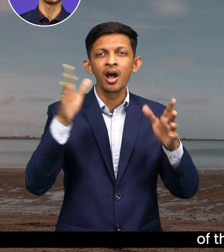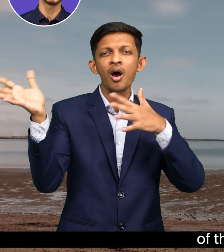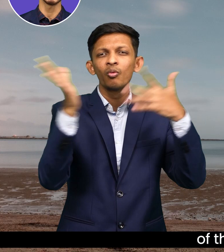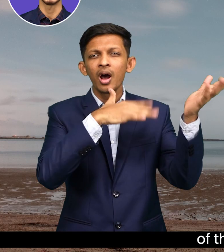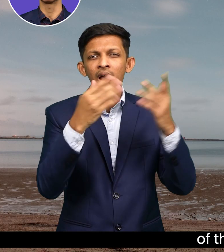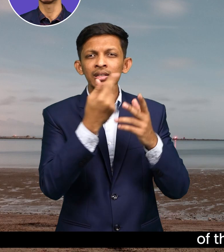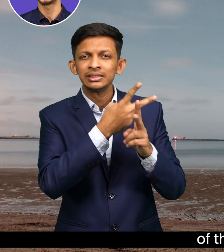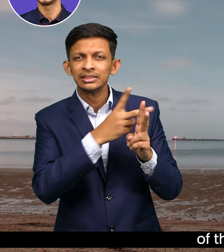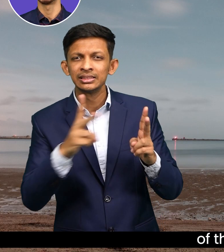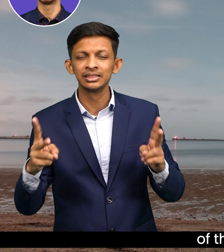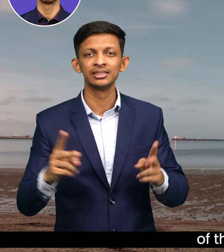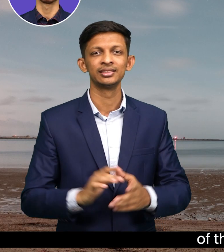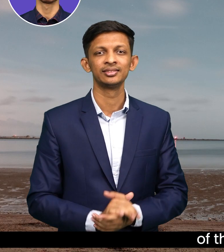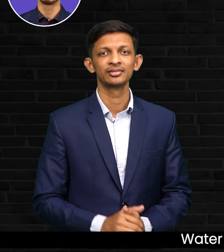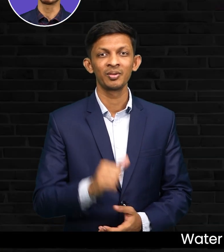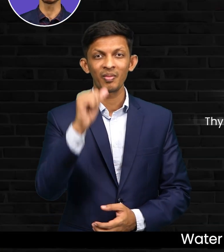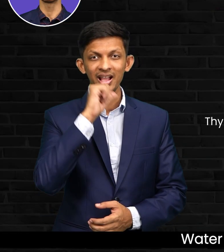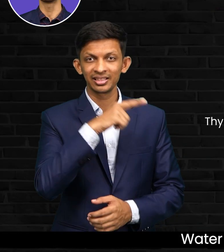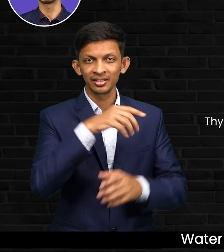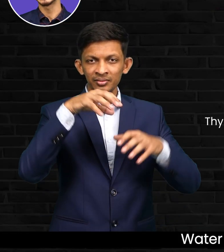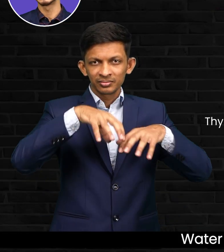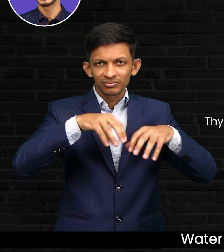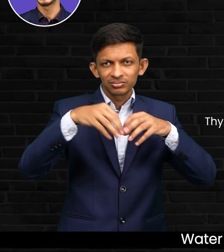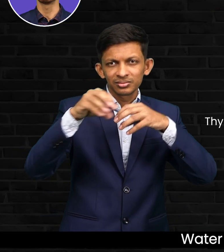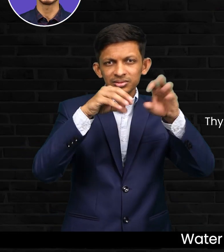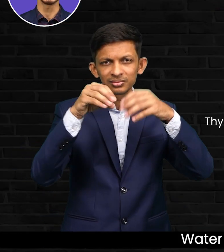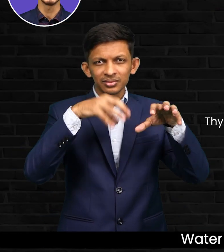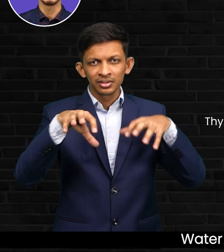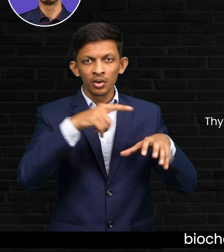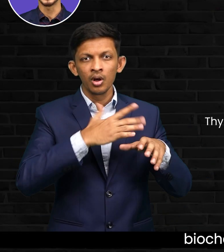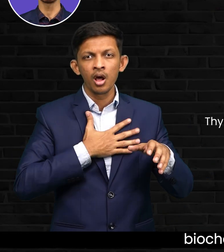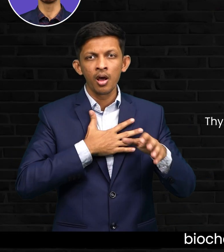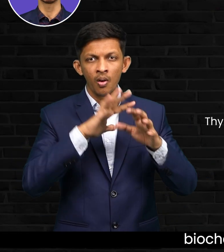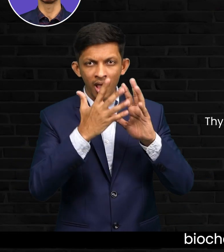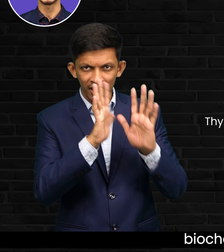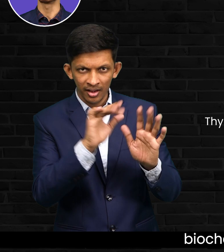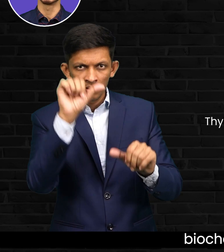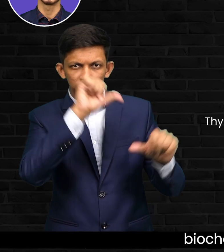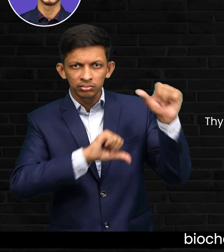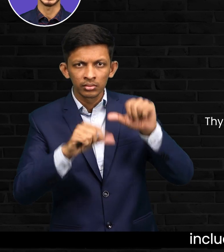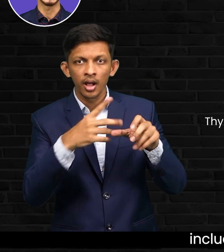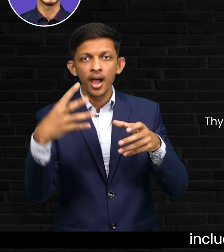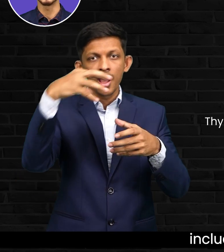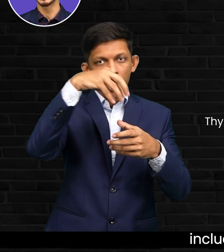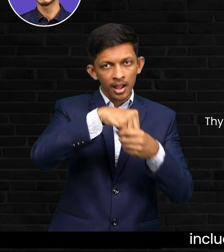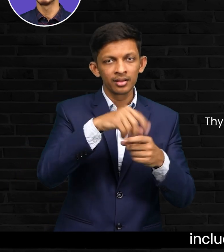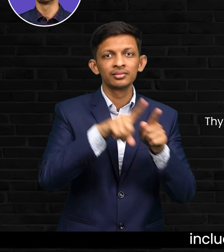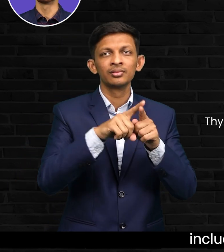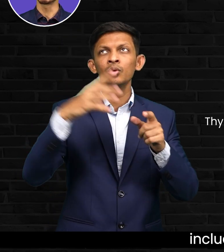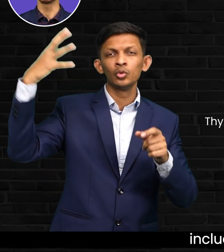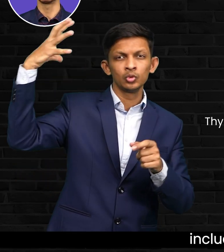the atmosphere, etc. Water precipitates in many biochemical mechanisms,